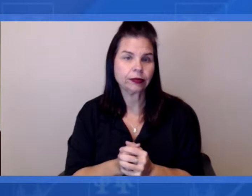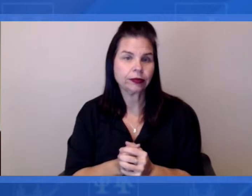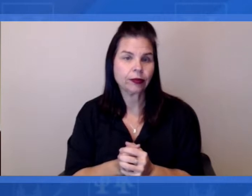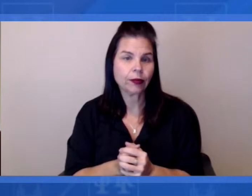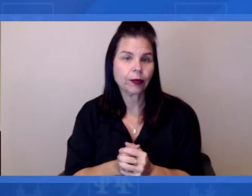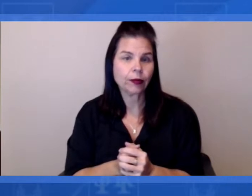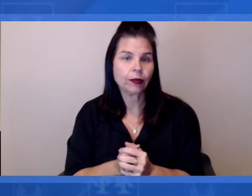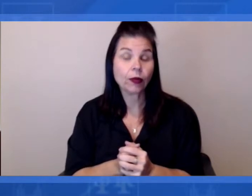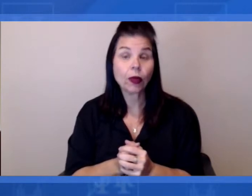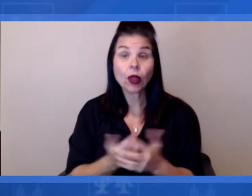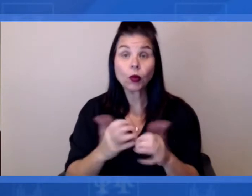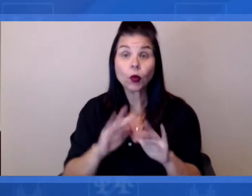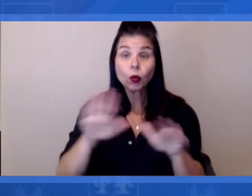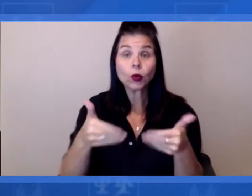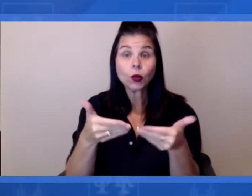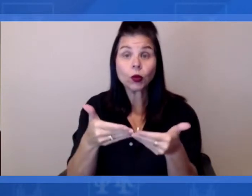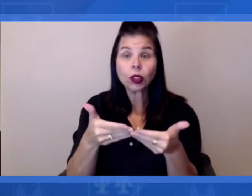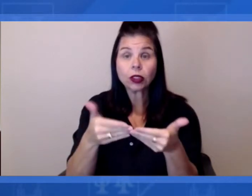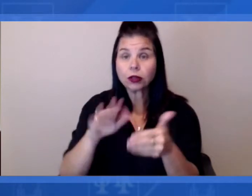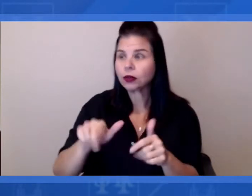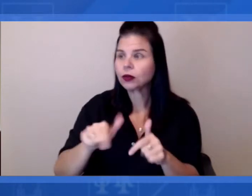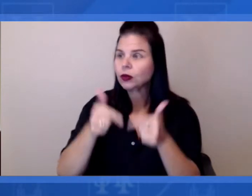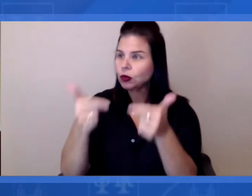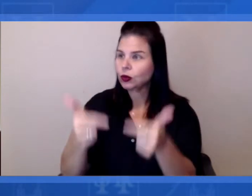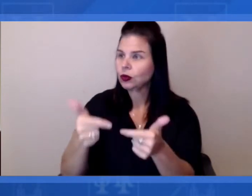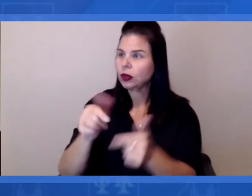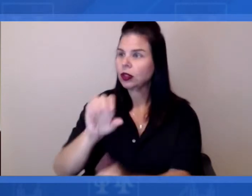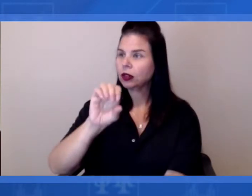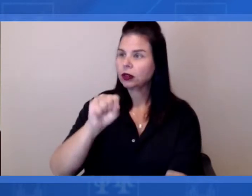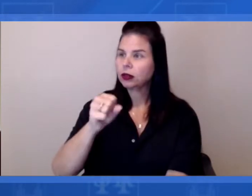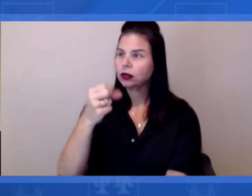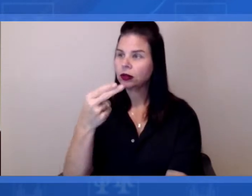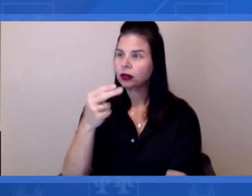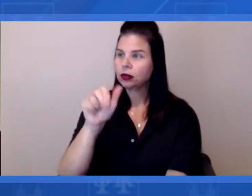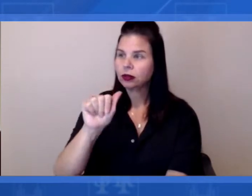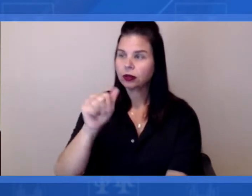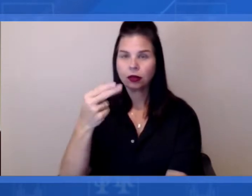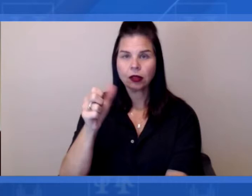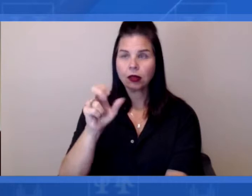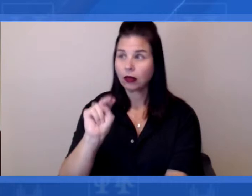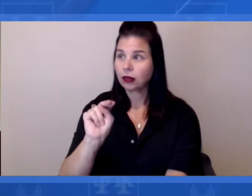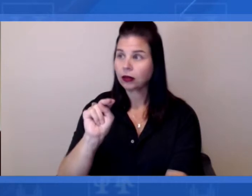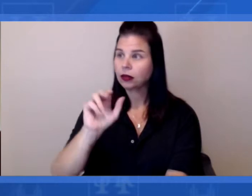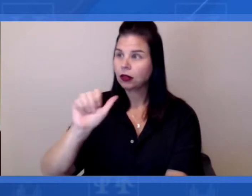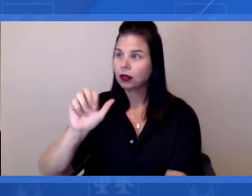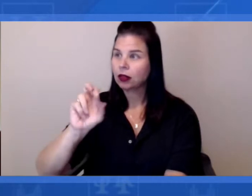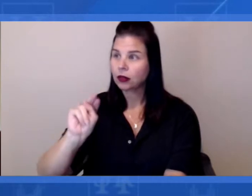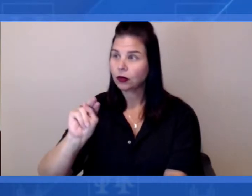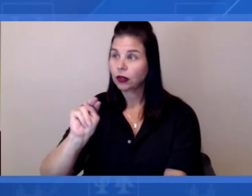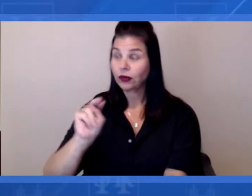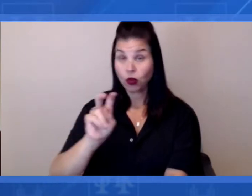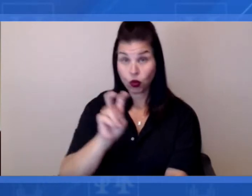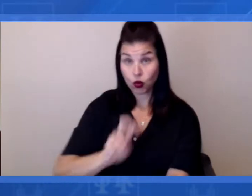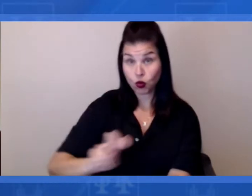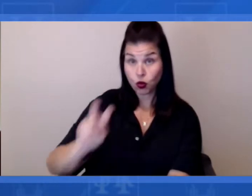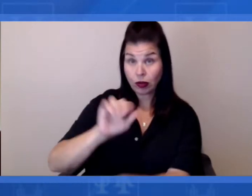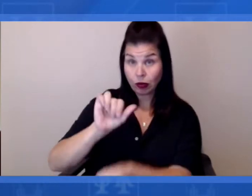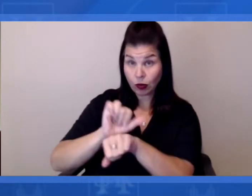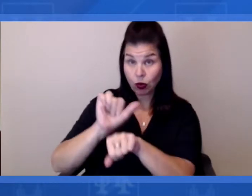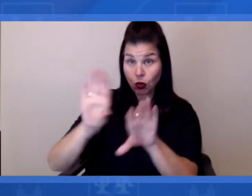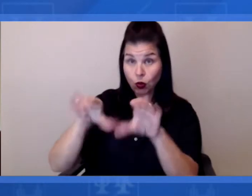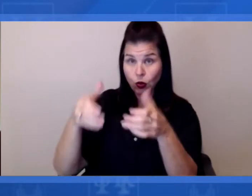I'd like to introduce Shahan Aron from the Transportation Working Group to tell you about the work they